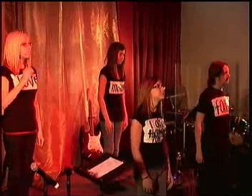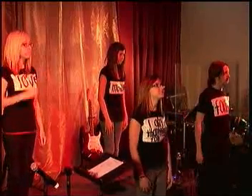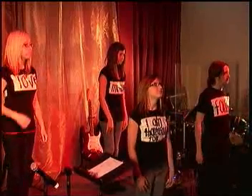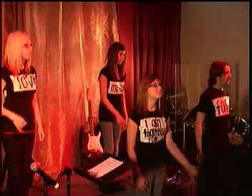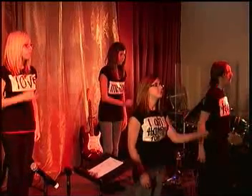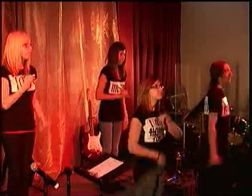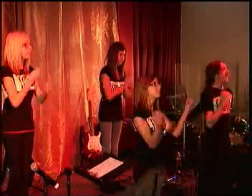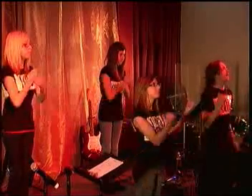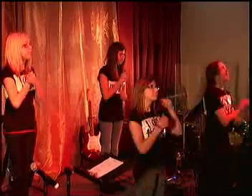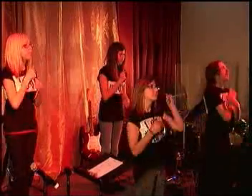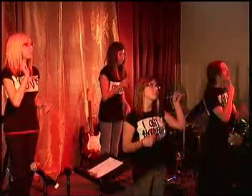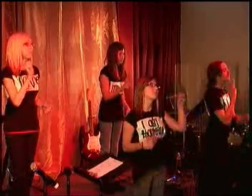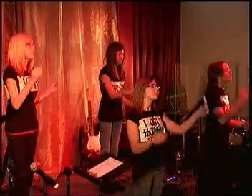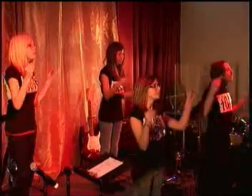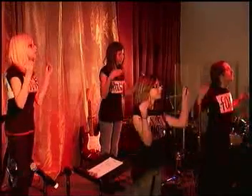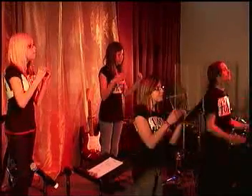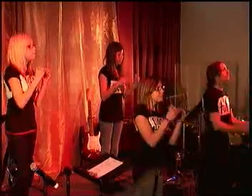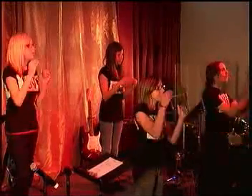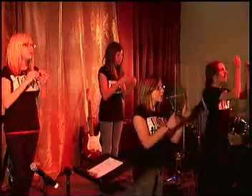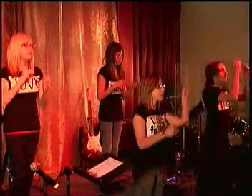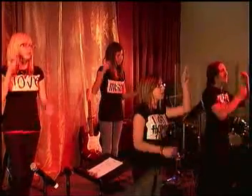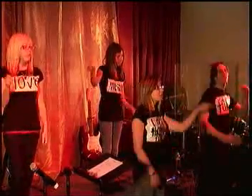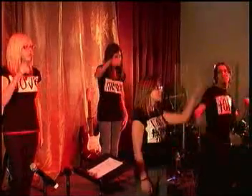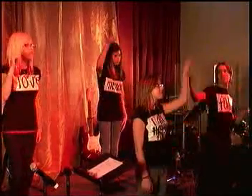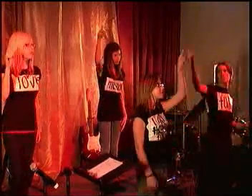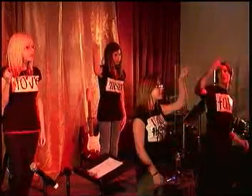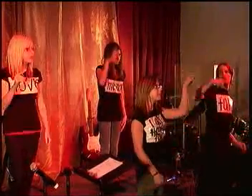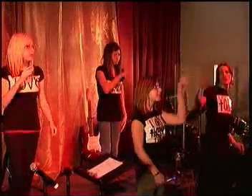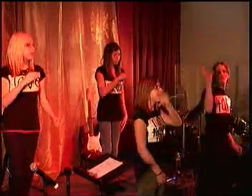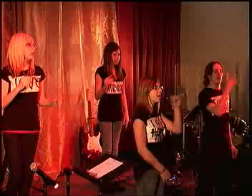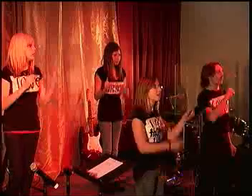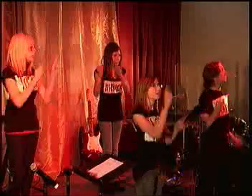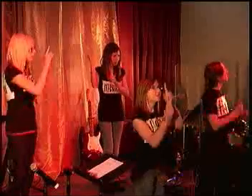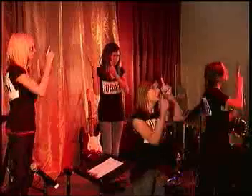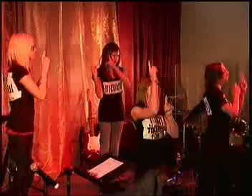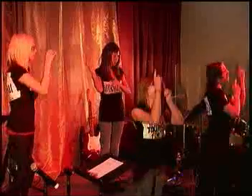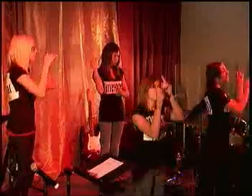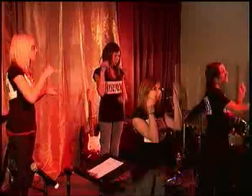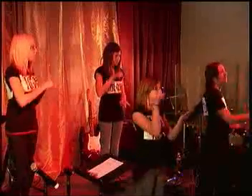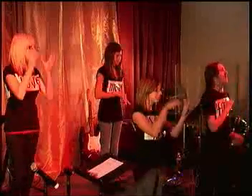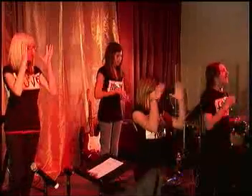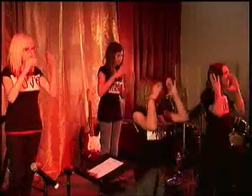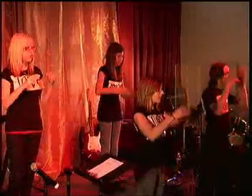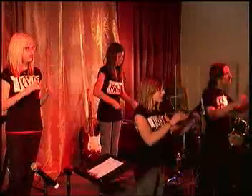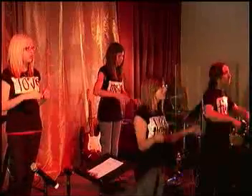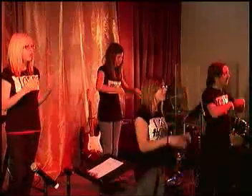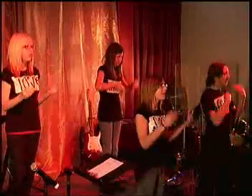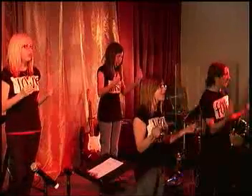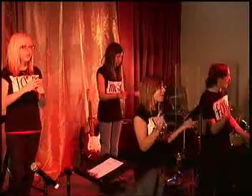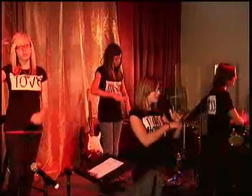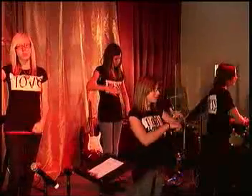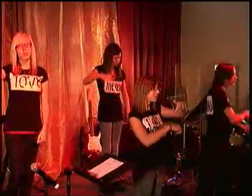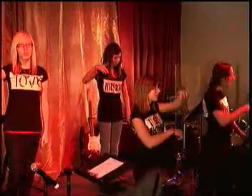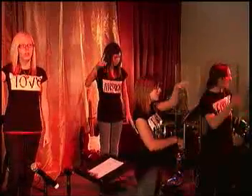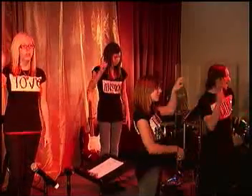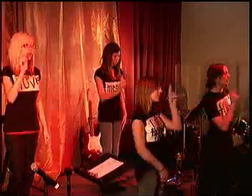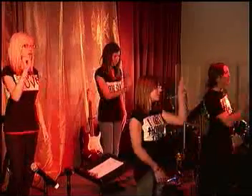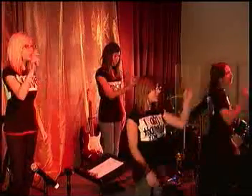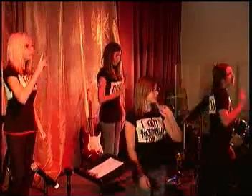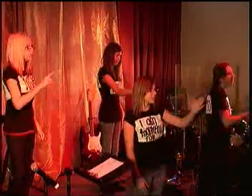I love you more than the sun and the stars that I taught. How to shine, you